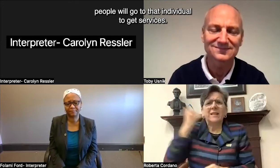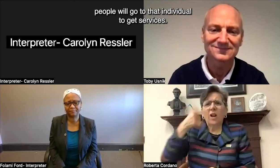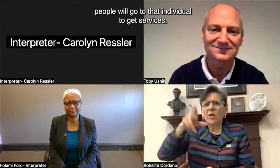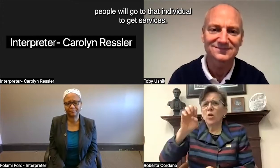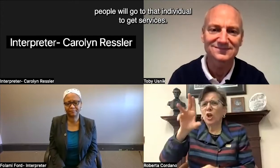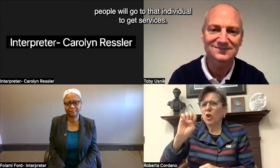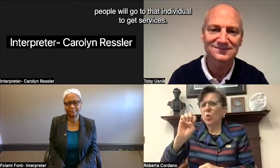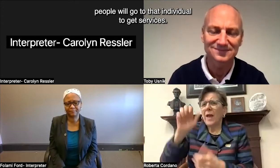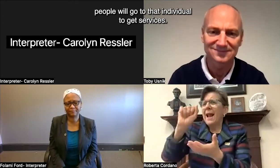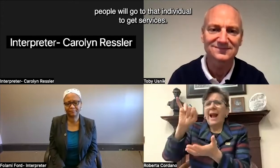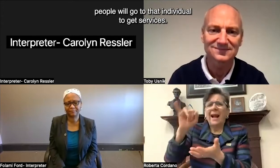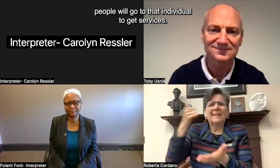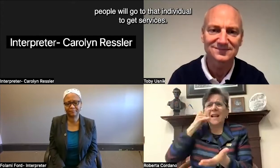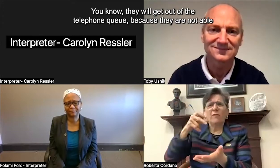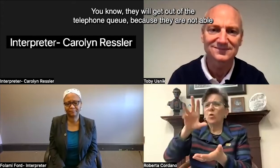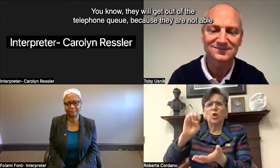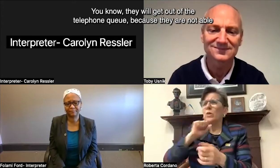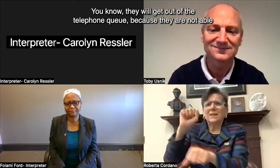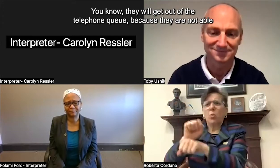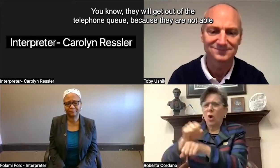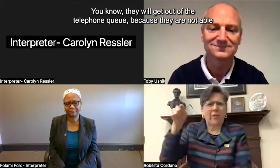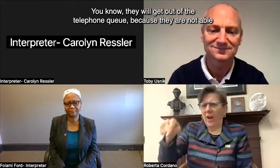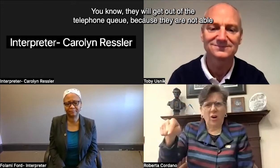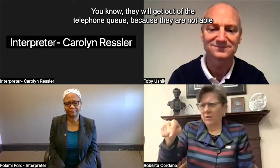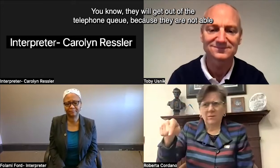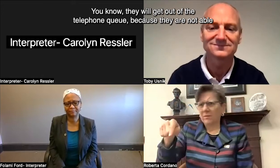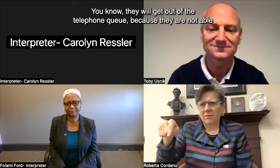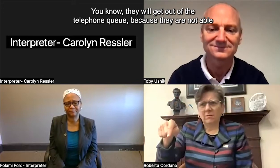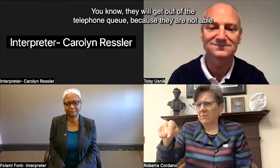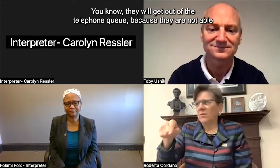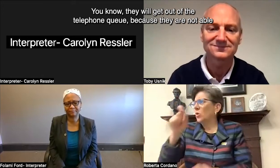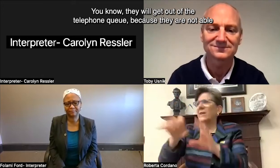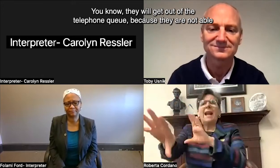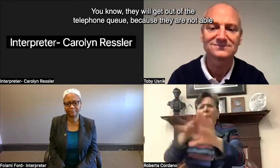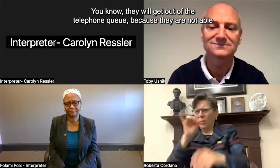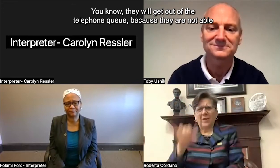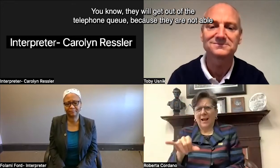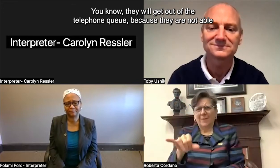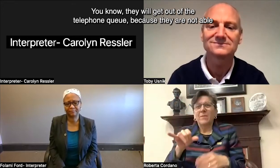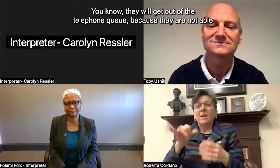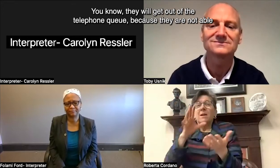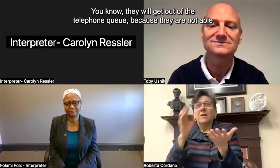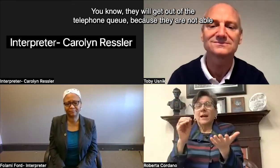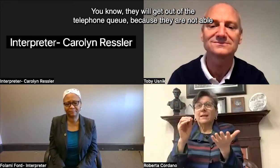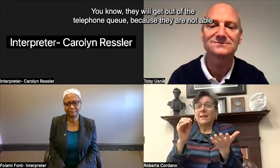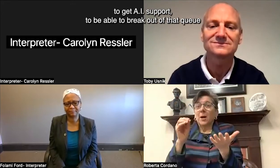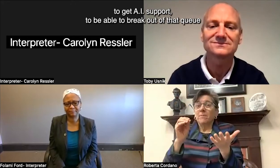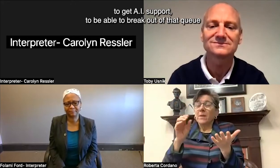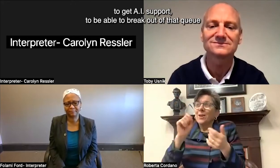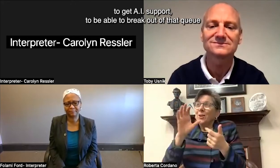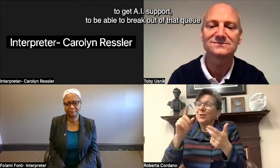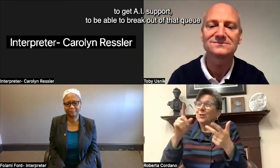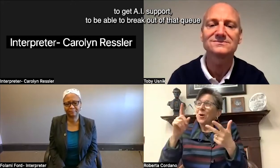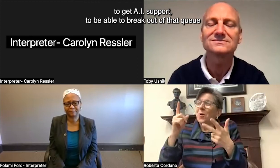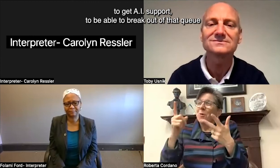to get services. You know, they will get out of the telephone queue because they're not able to get AI support. They'll be able to